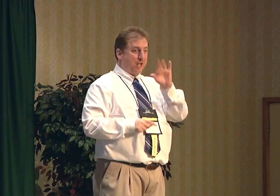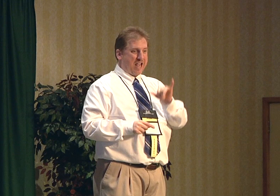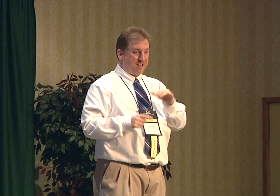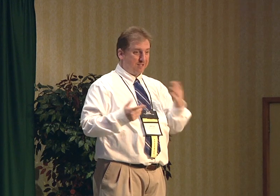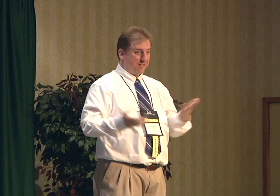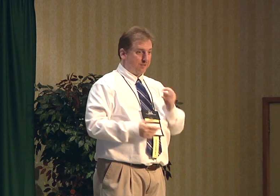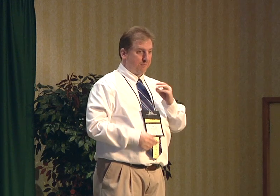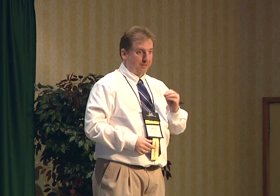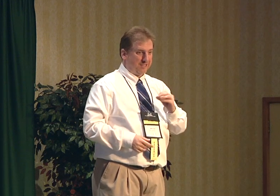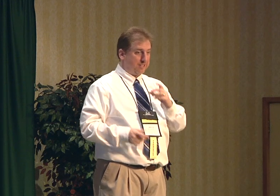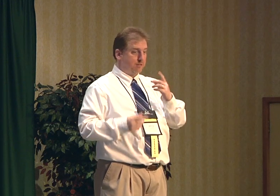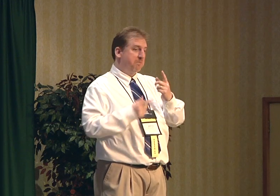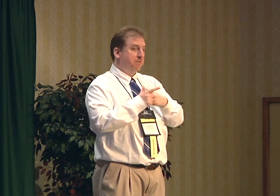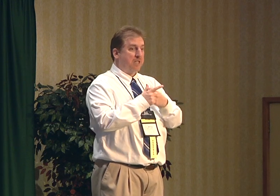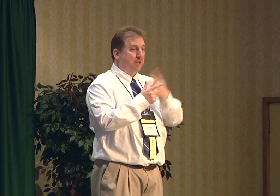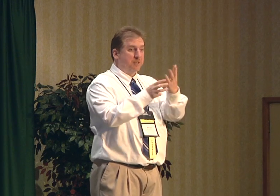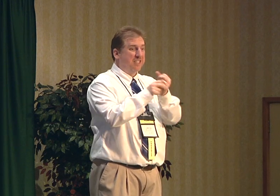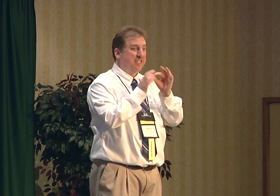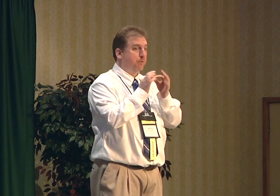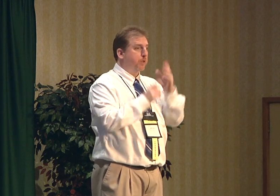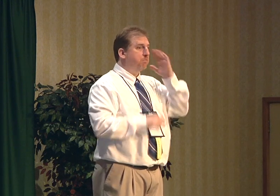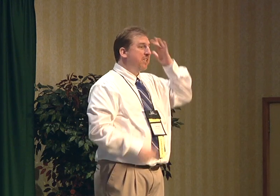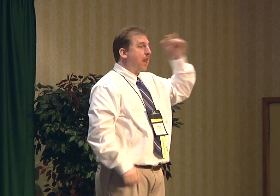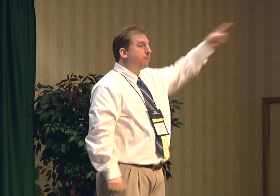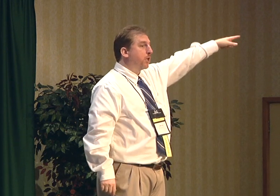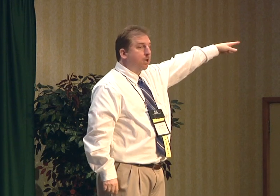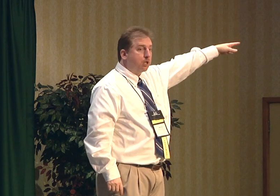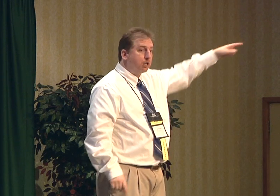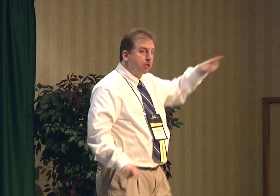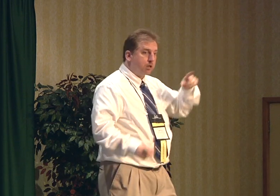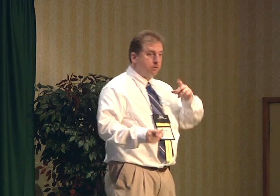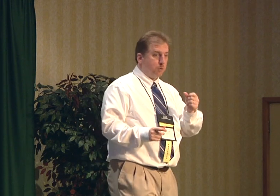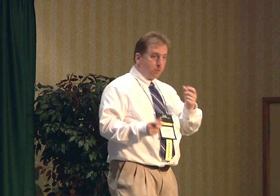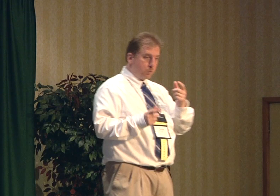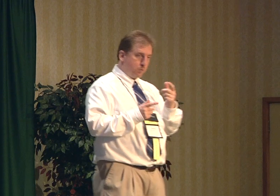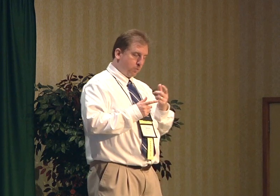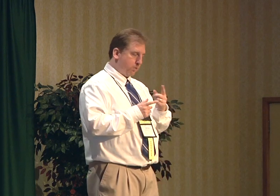So if you're using VRI in Missouri, you may be getting an interpreter that resides in California.